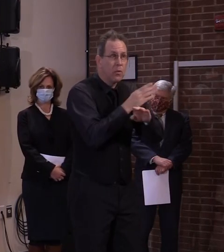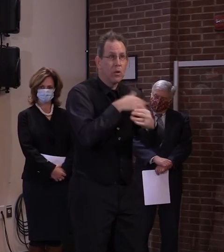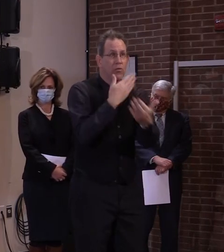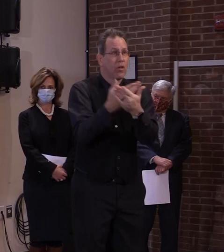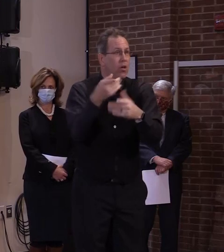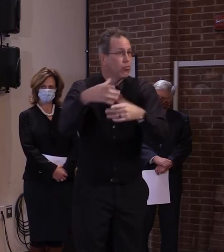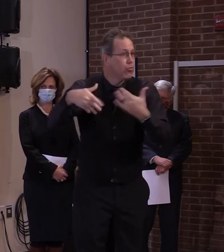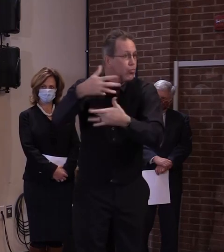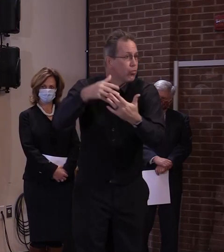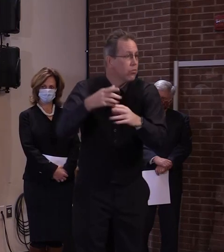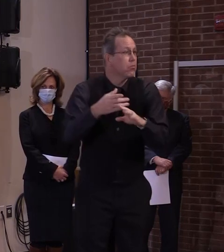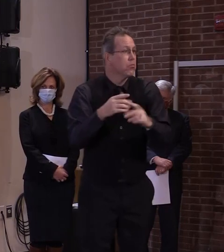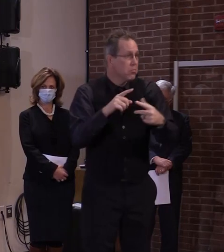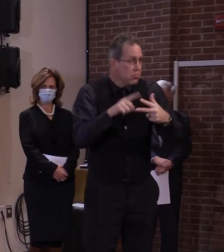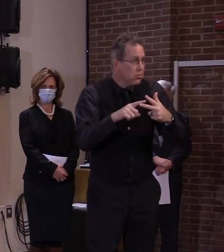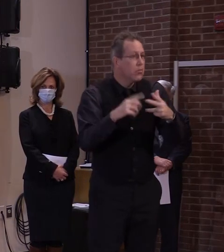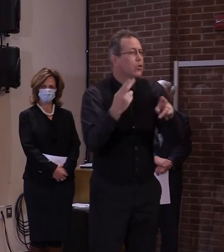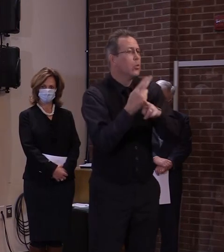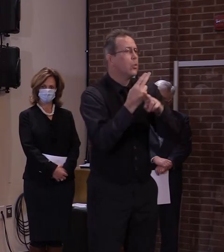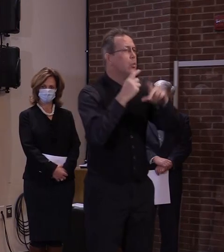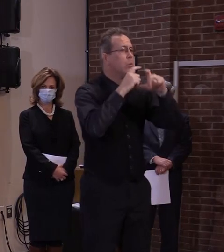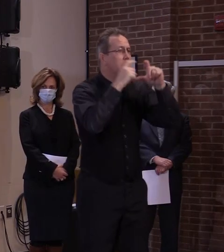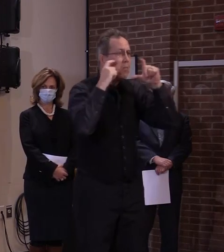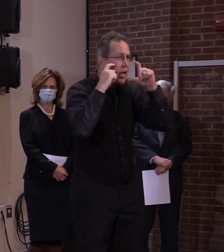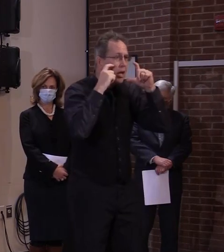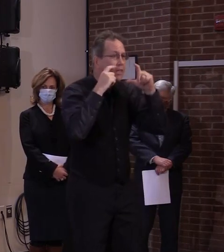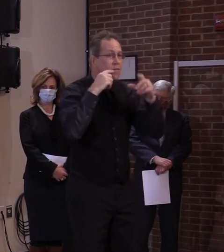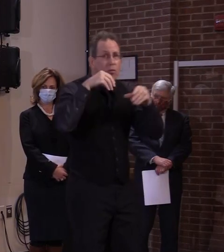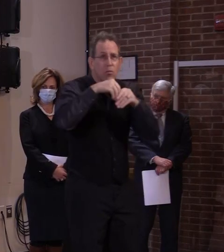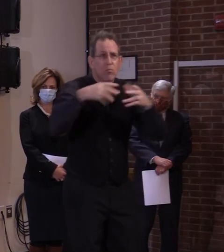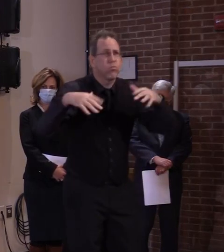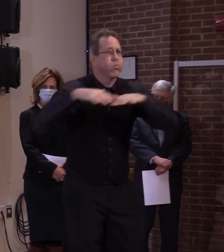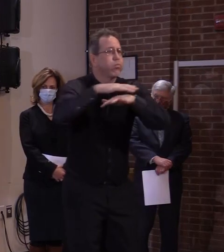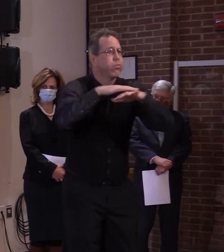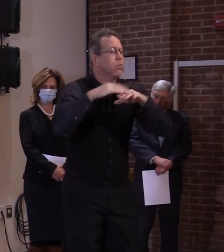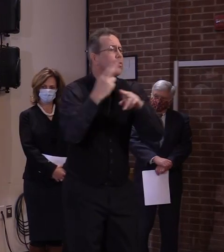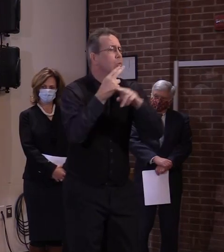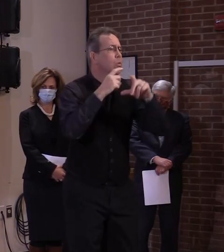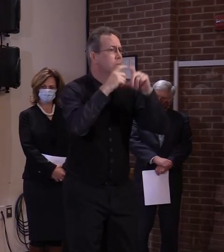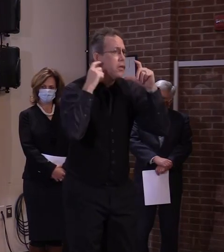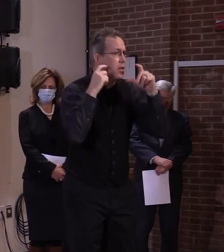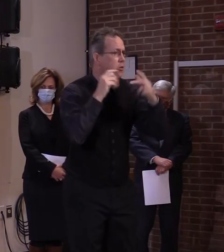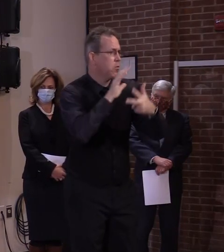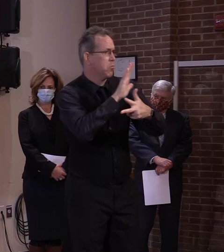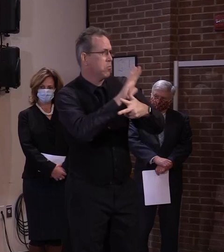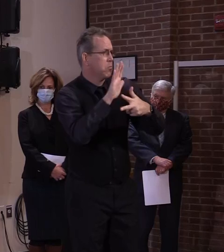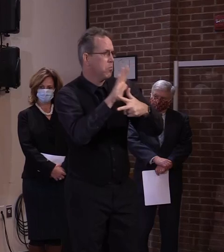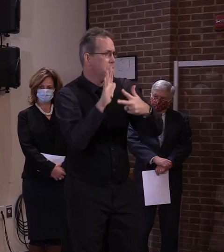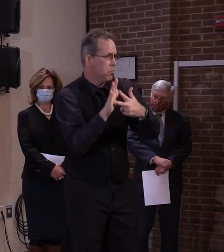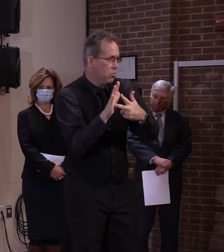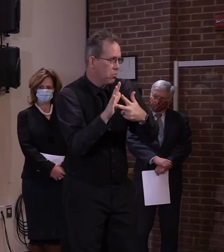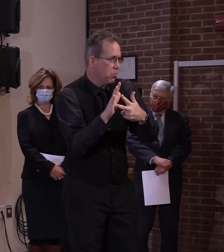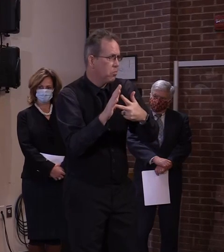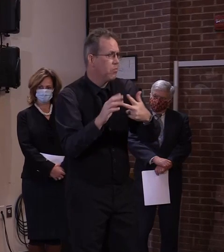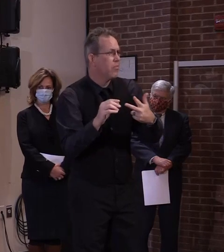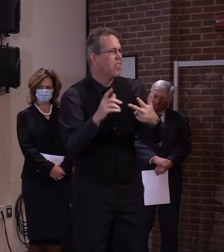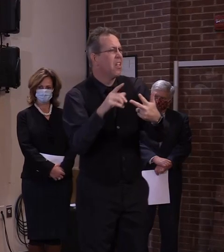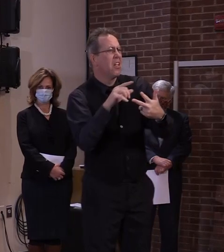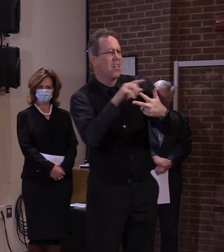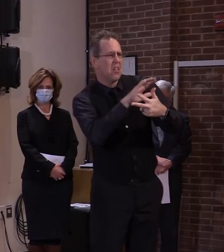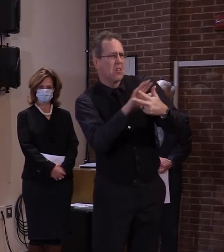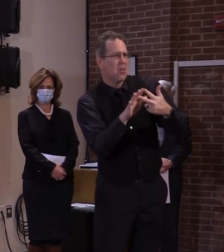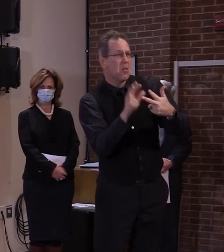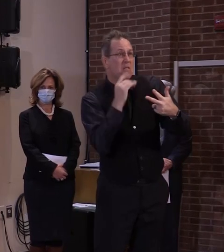mask. She said if you can check two of the three boxes, it's pretty safe. As for